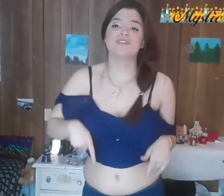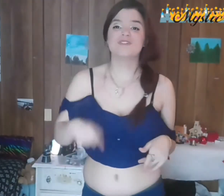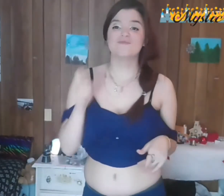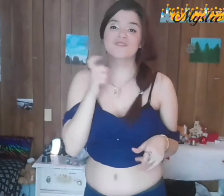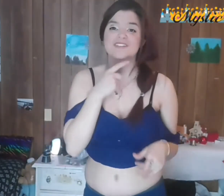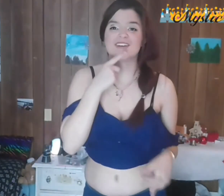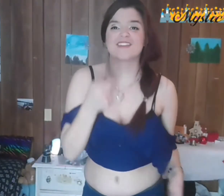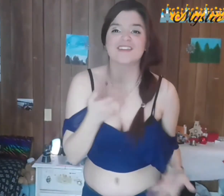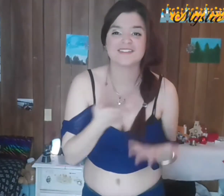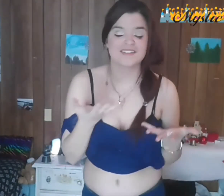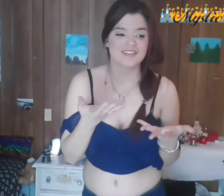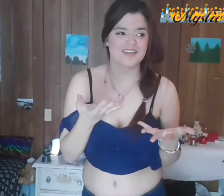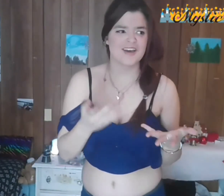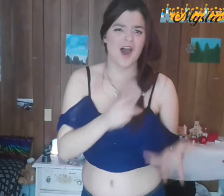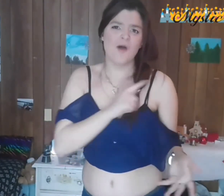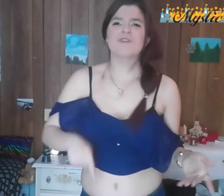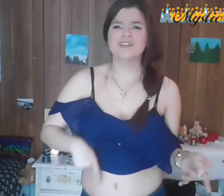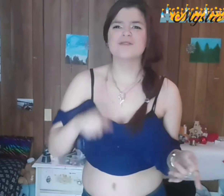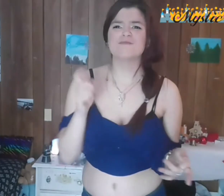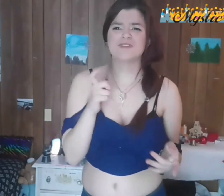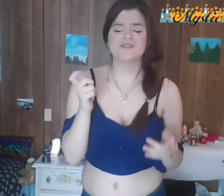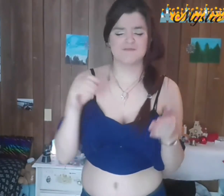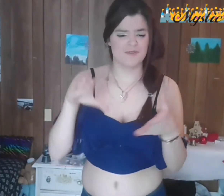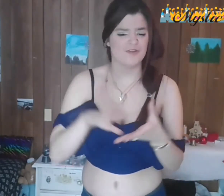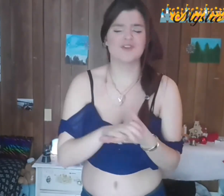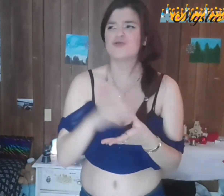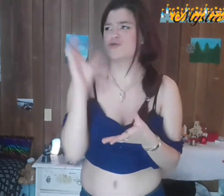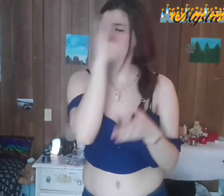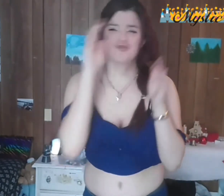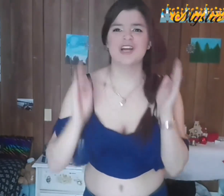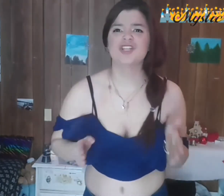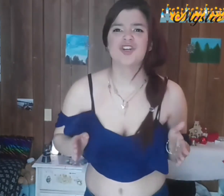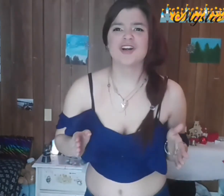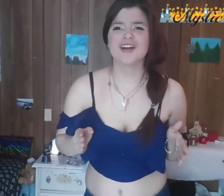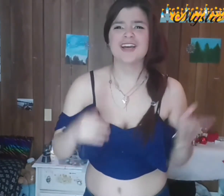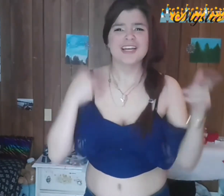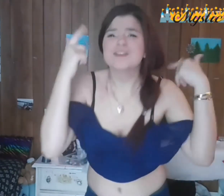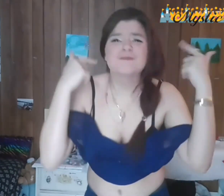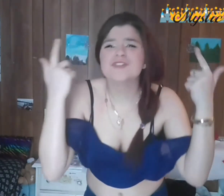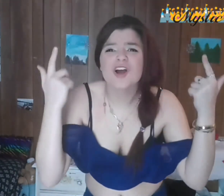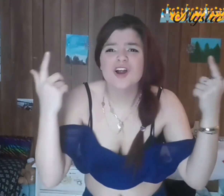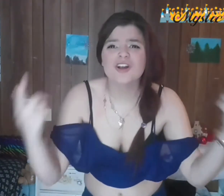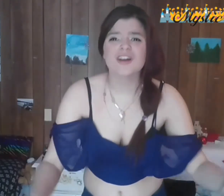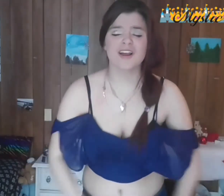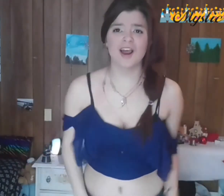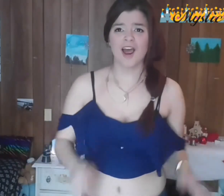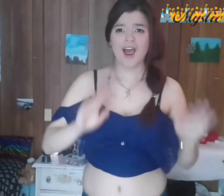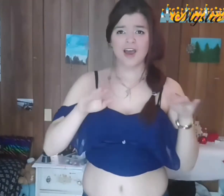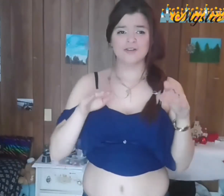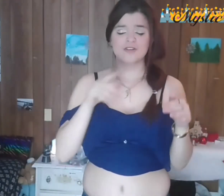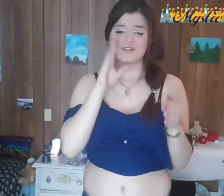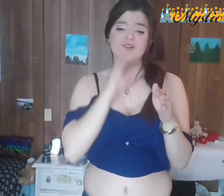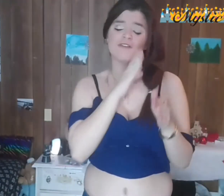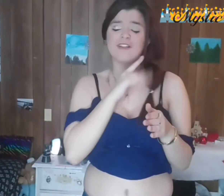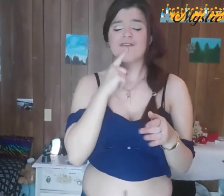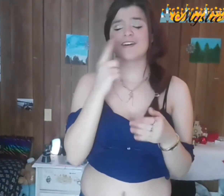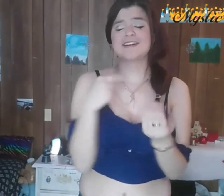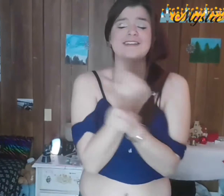princess must say this. A princess must marry a total stranger. It's absurd! Suitors talk of love, but it's